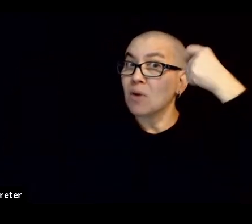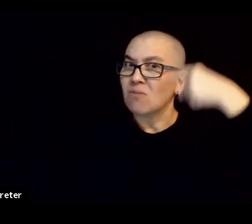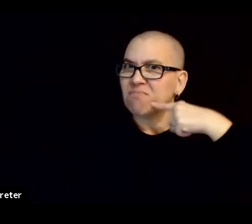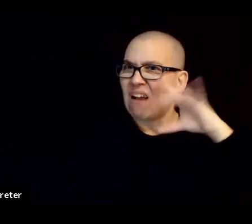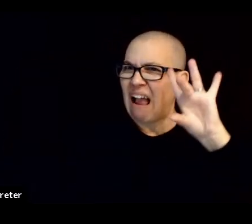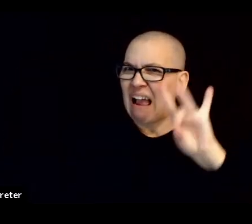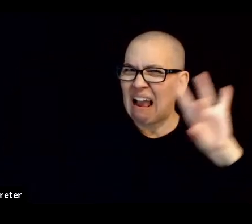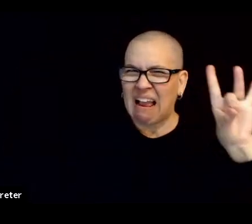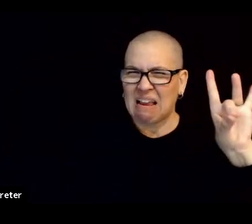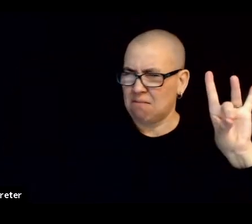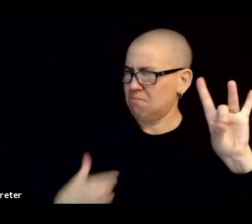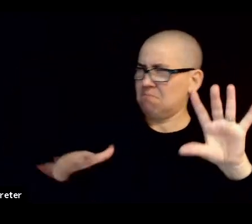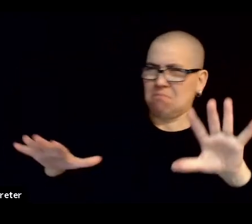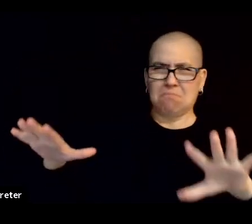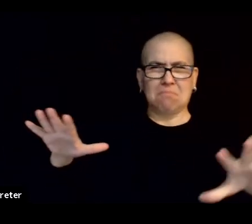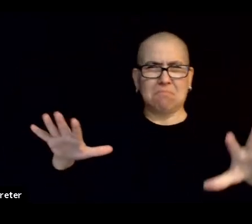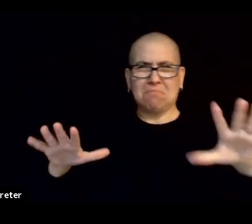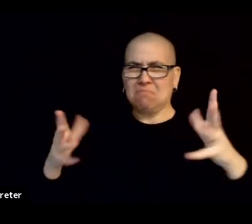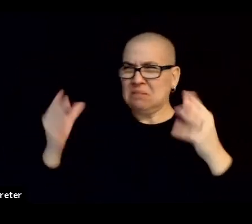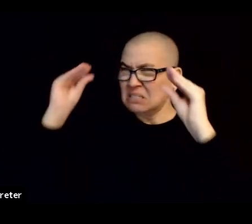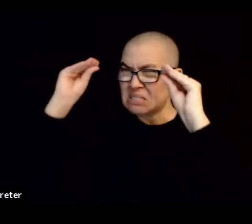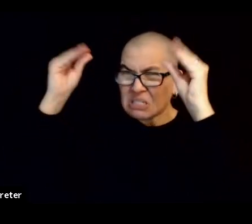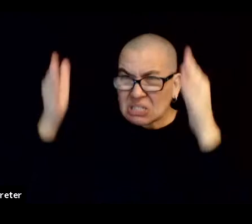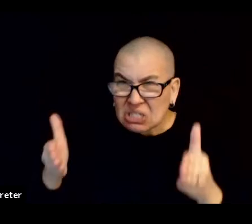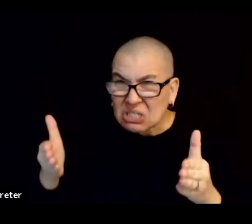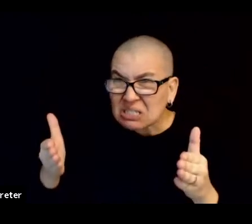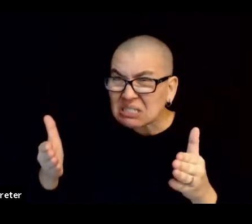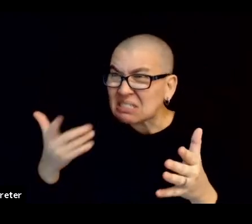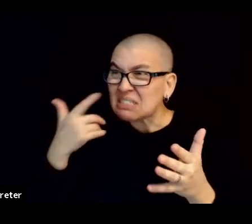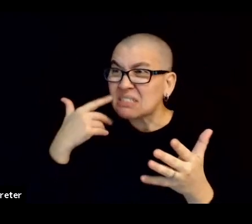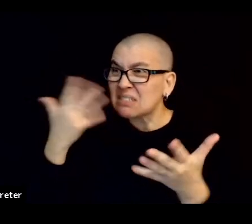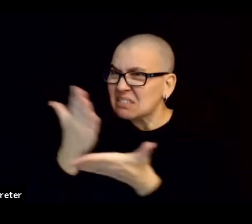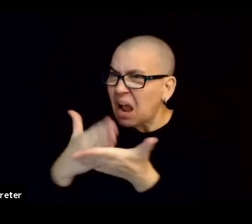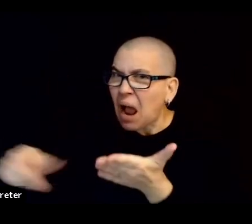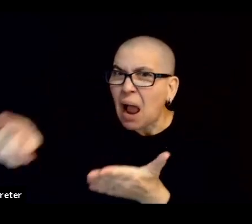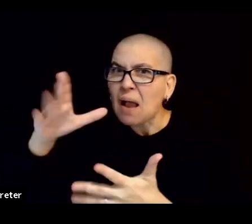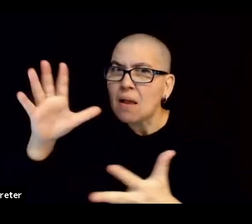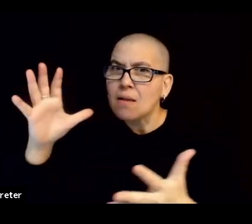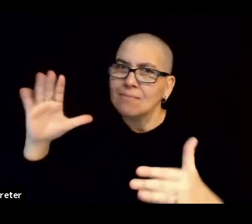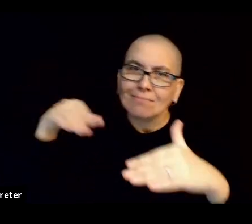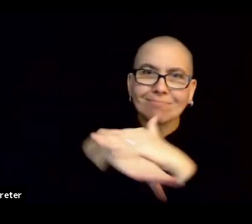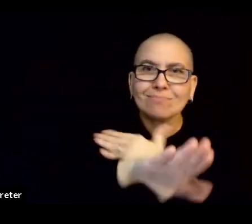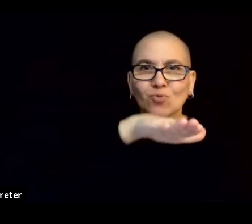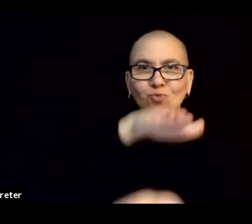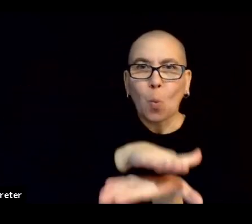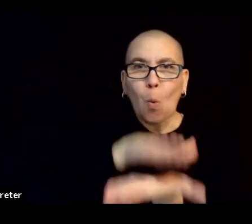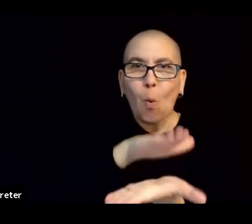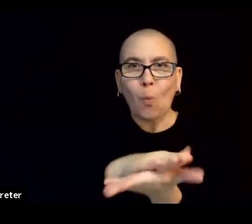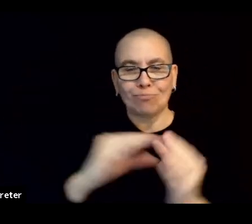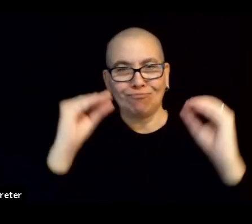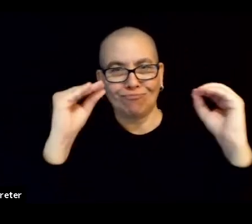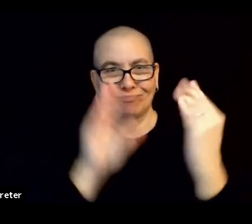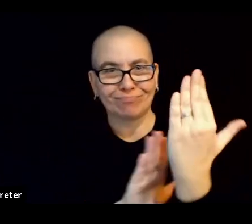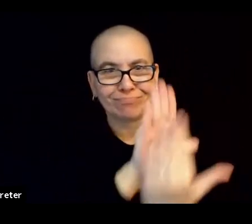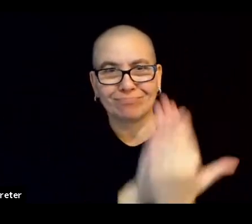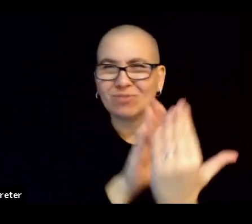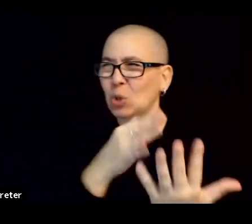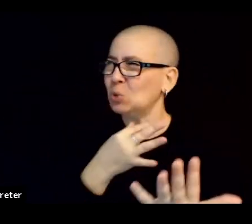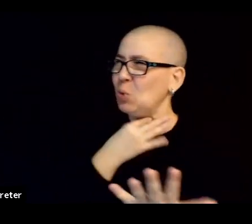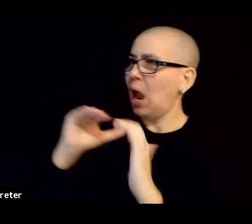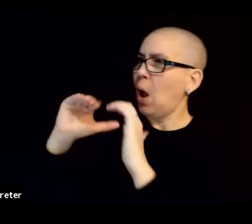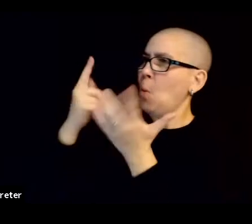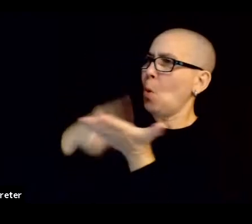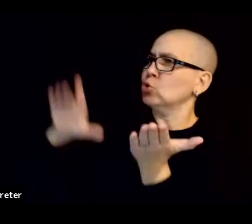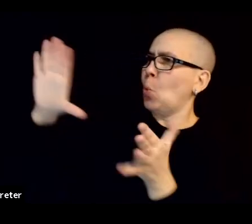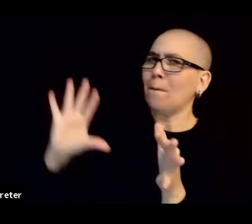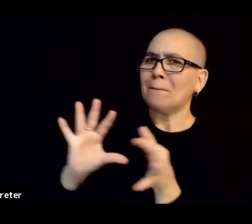of them will be going back in person soon. What is your response to the teachers, Governor, who keep hearing about the number of doses